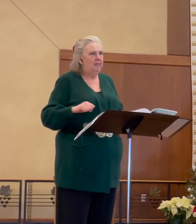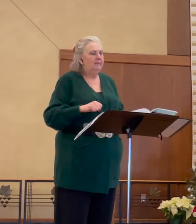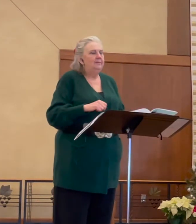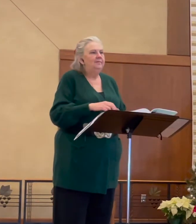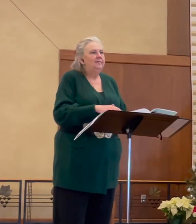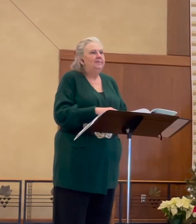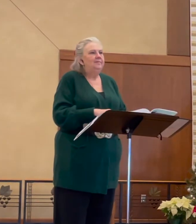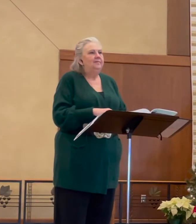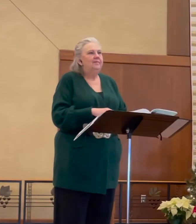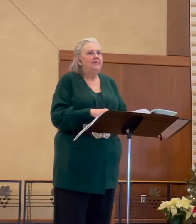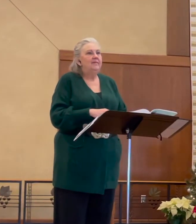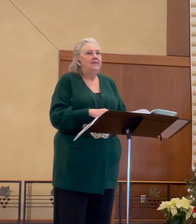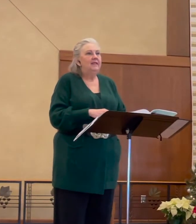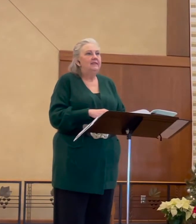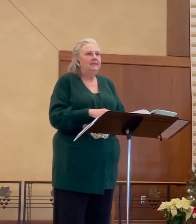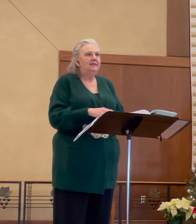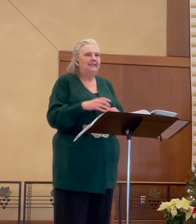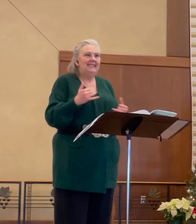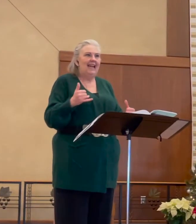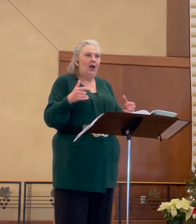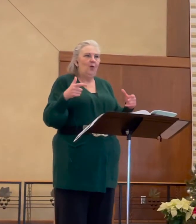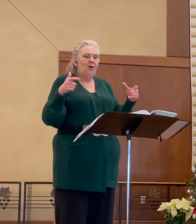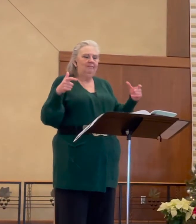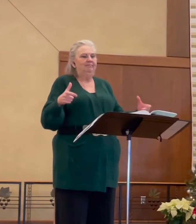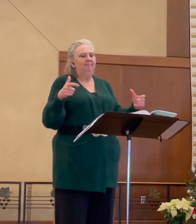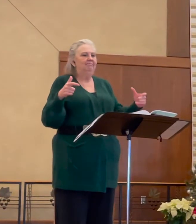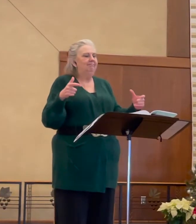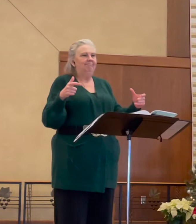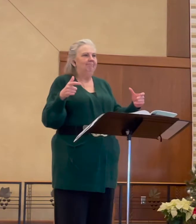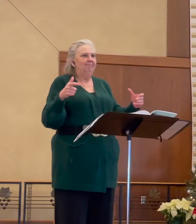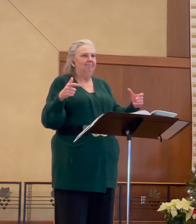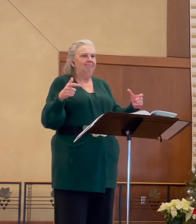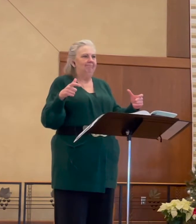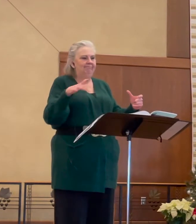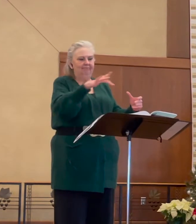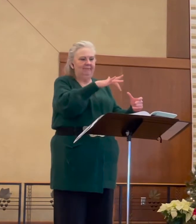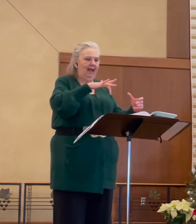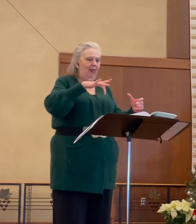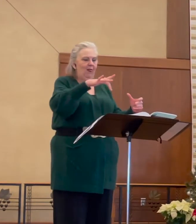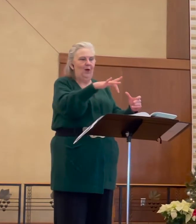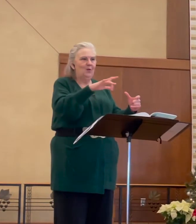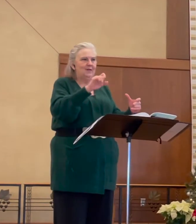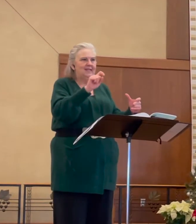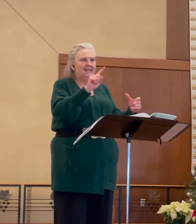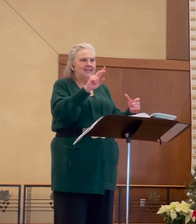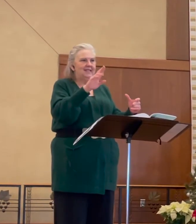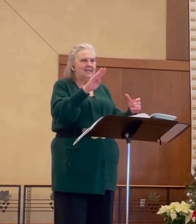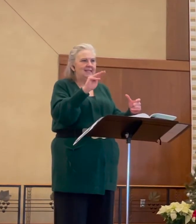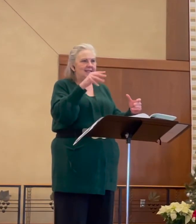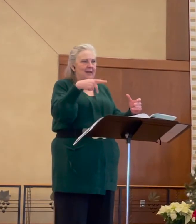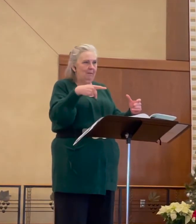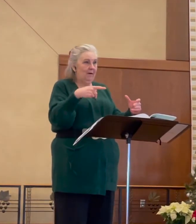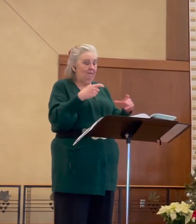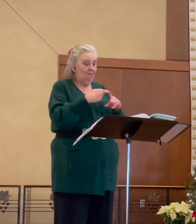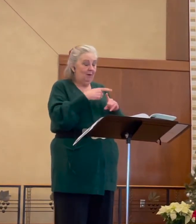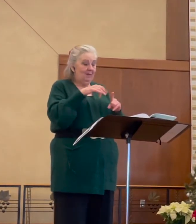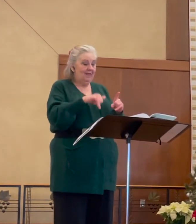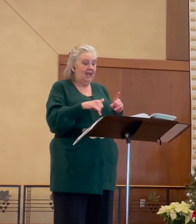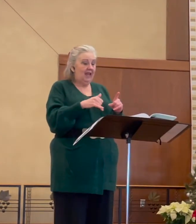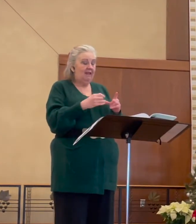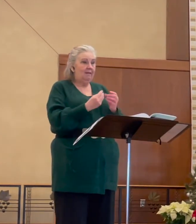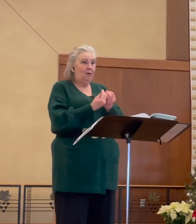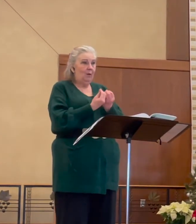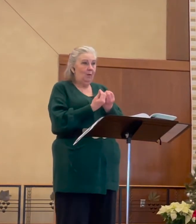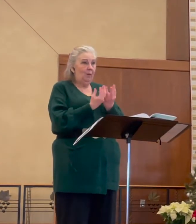And there's a big stump under our deck now. A hollow stump. But you know, even out of a hollow stump, there are